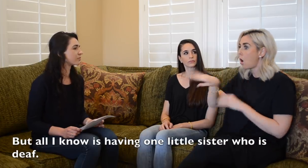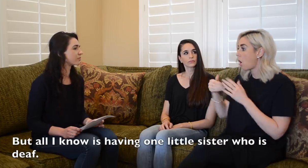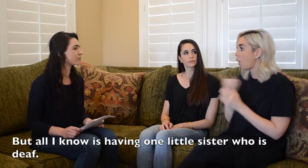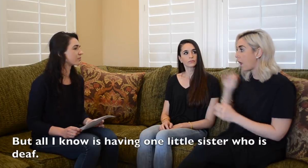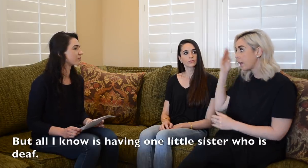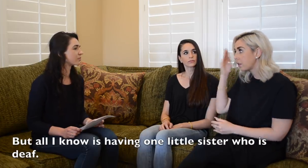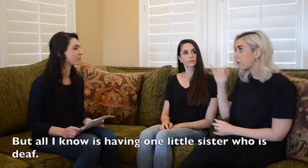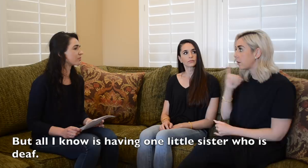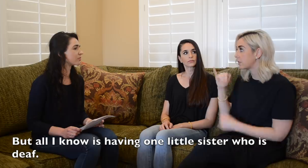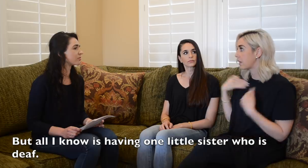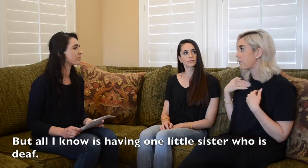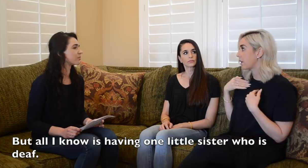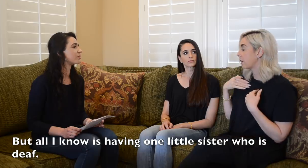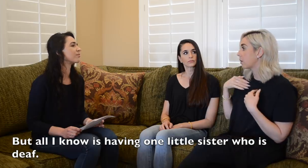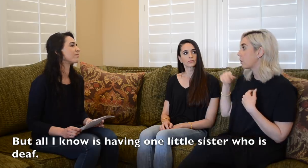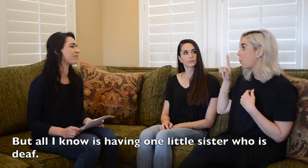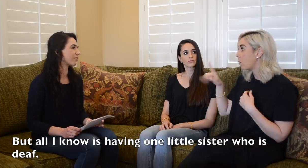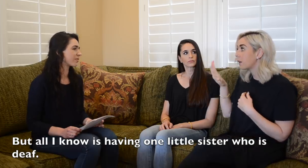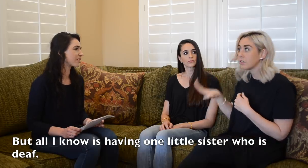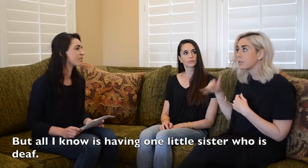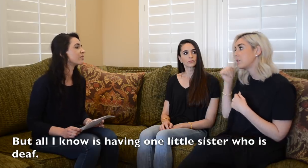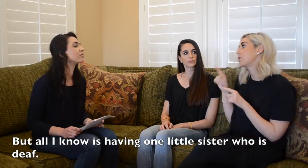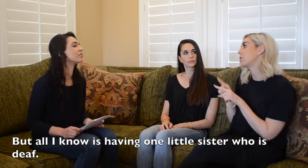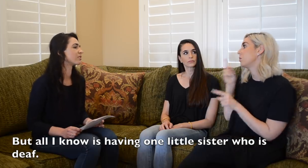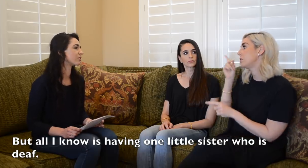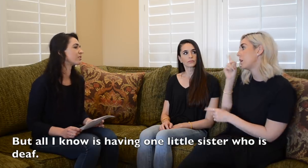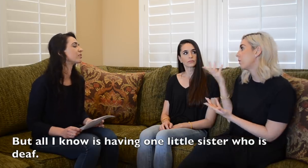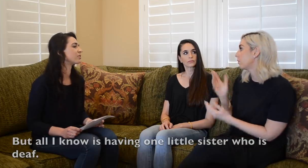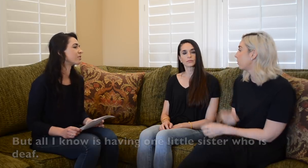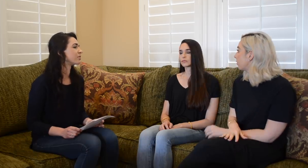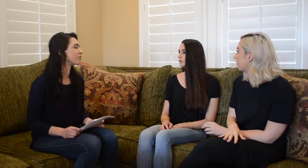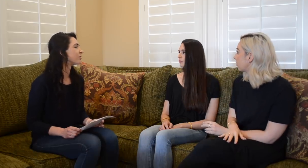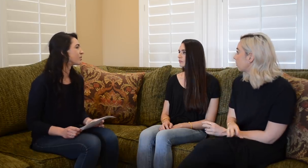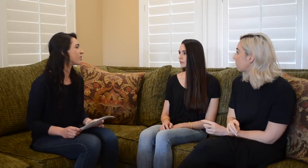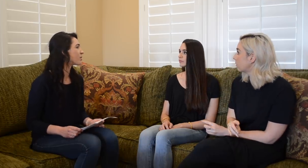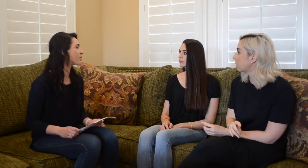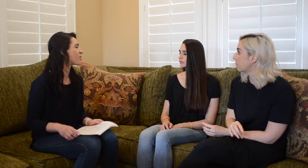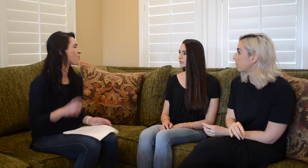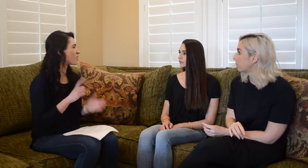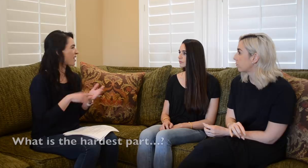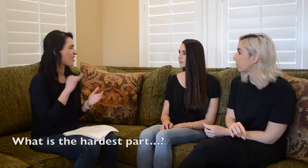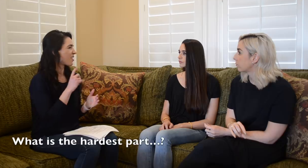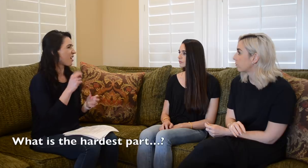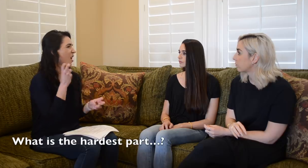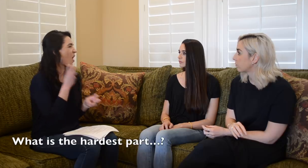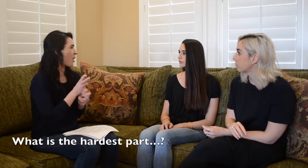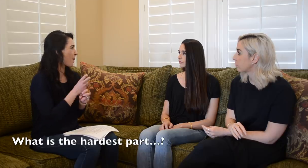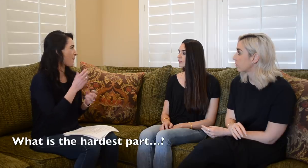all I know is having one little sister who's deaf.